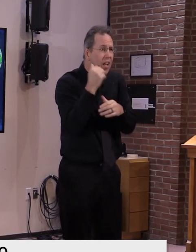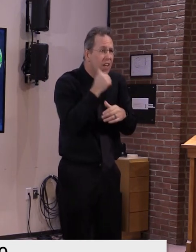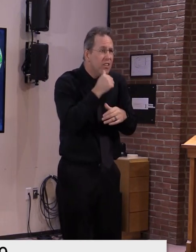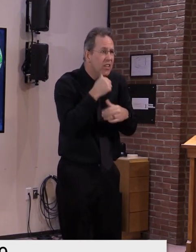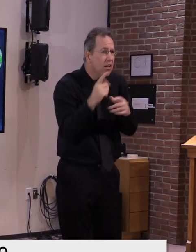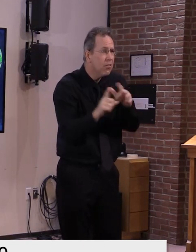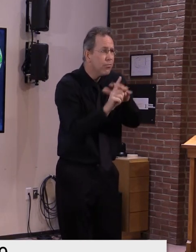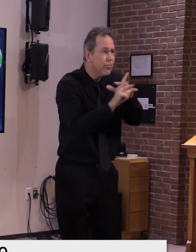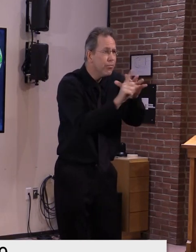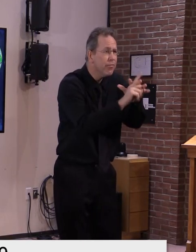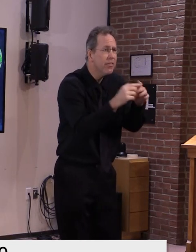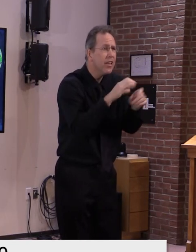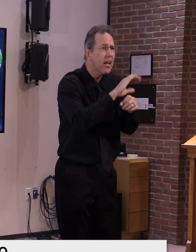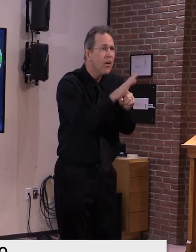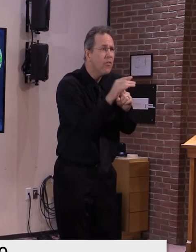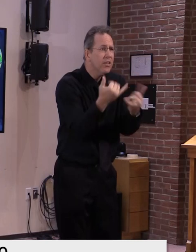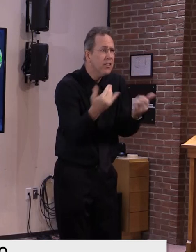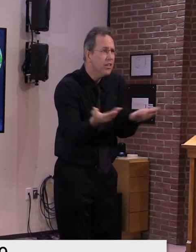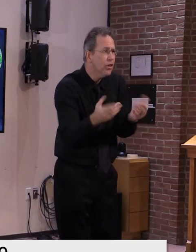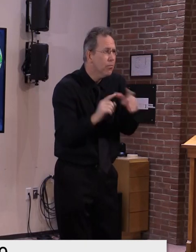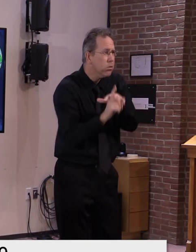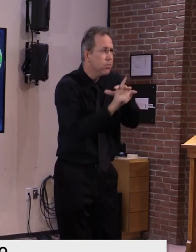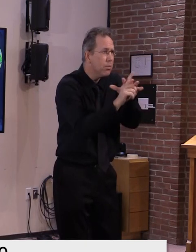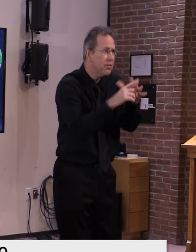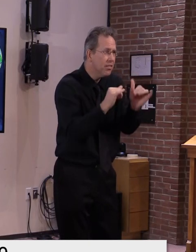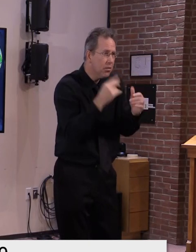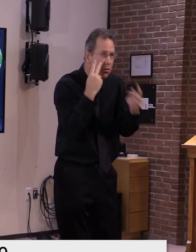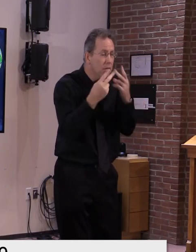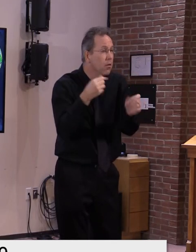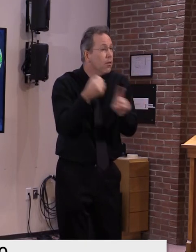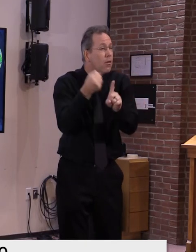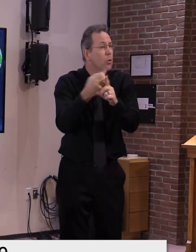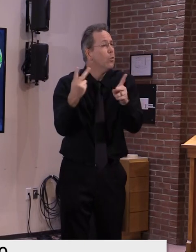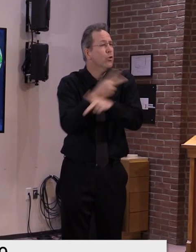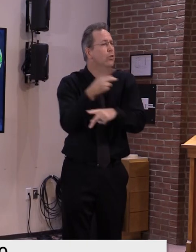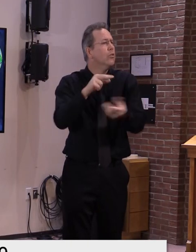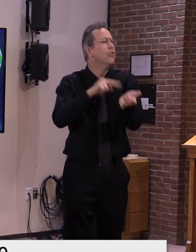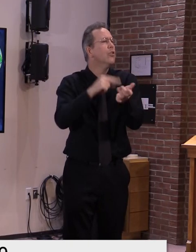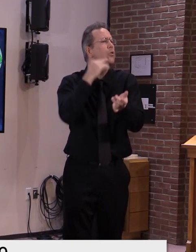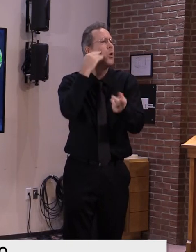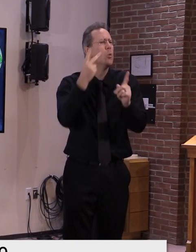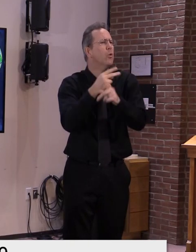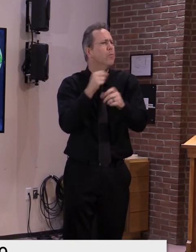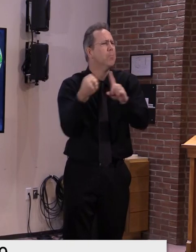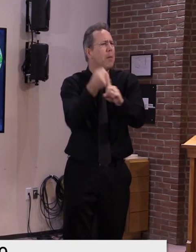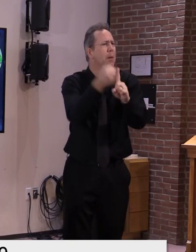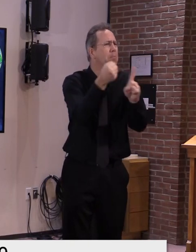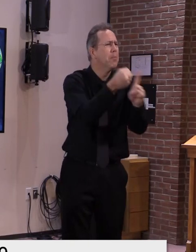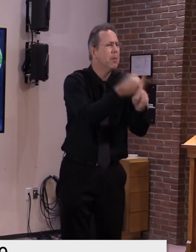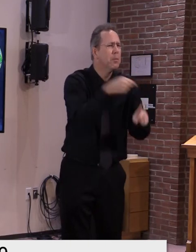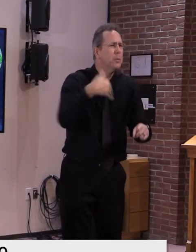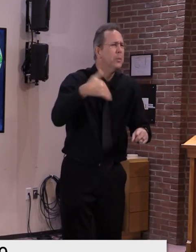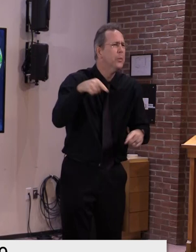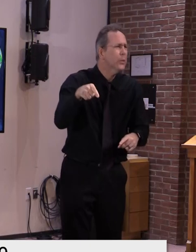long-term care facilities are still being impacted, which unfortunately has led to more loss of life due to